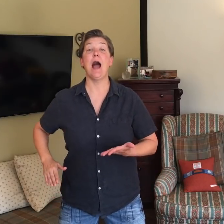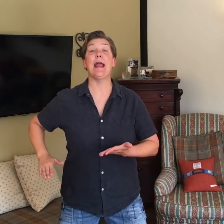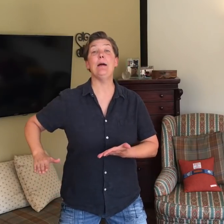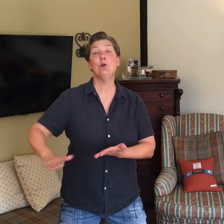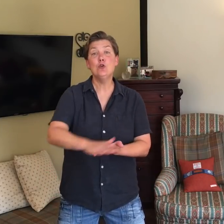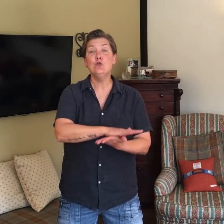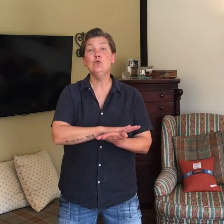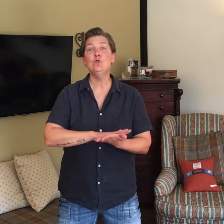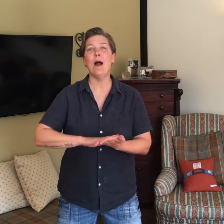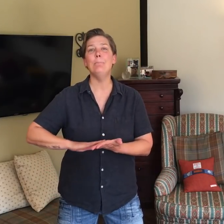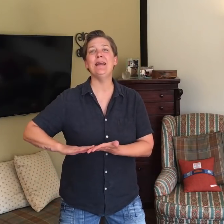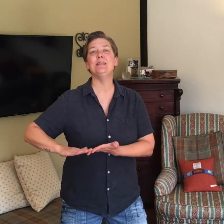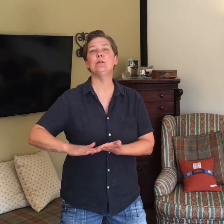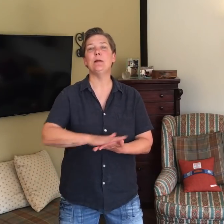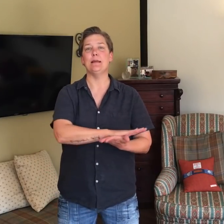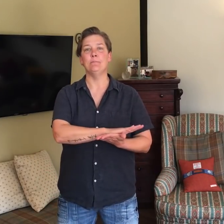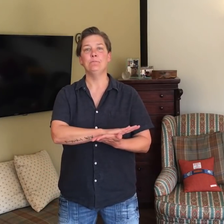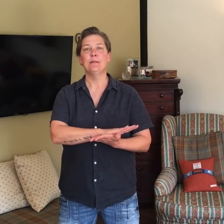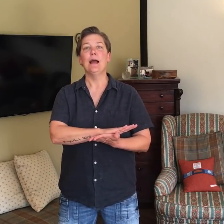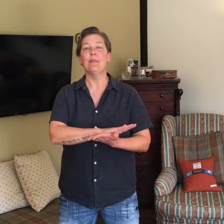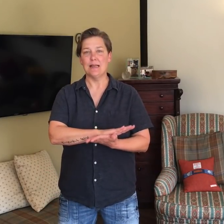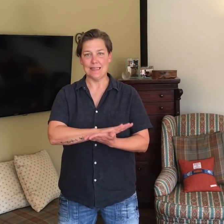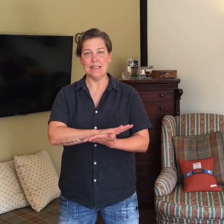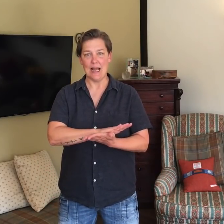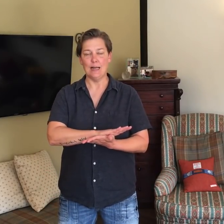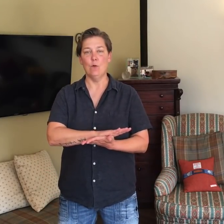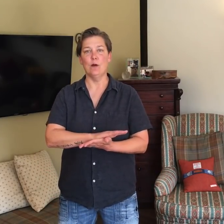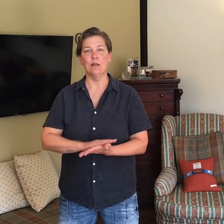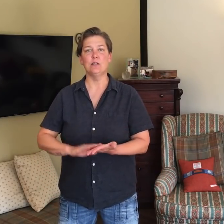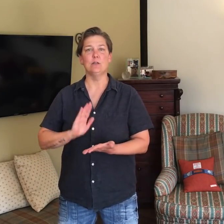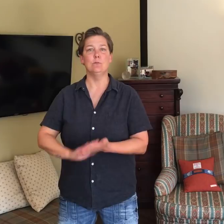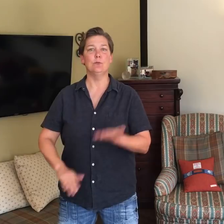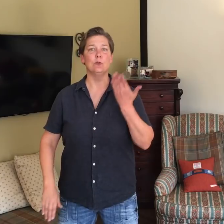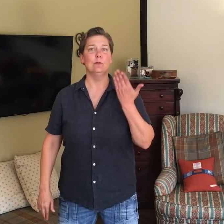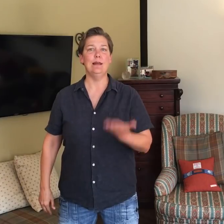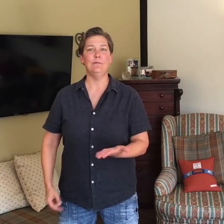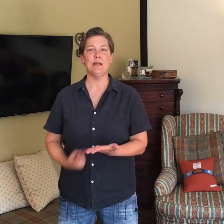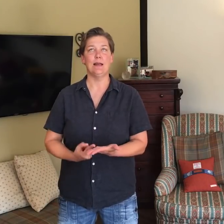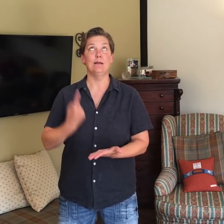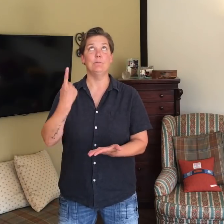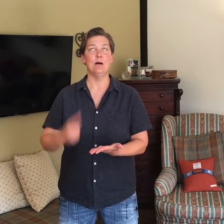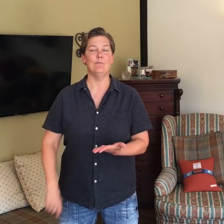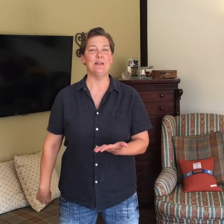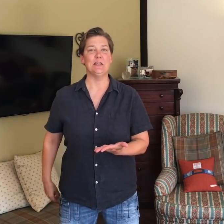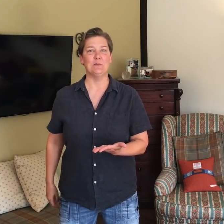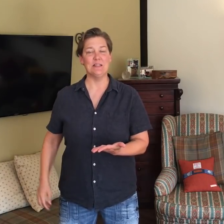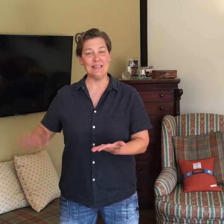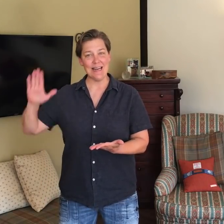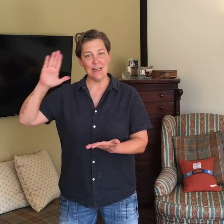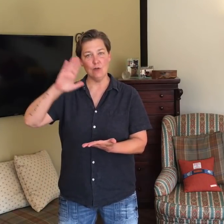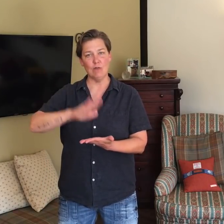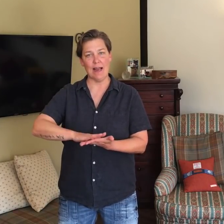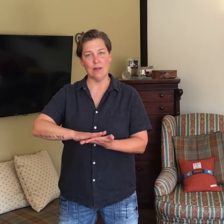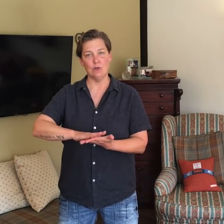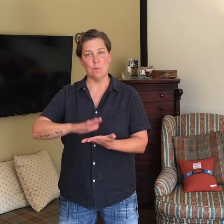am who I'm meant to be. And that's exactly what we're going to do. Put your left hand, palm facing up to the ceiling, your right hand on top of